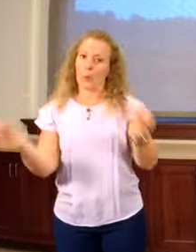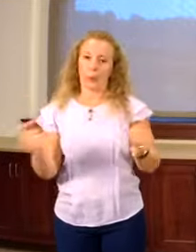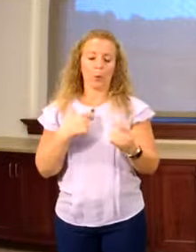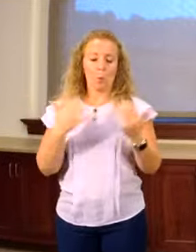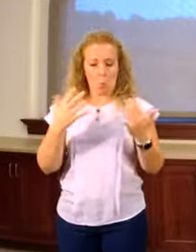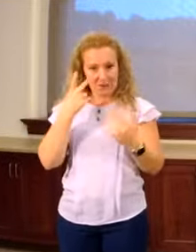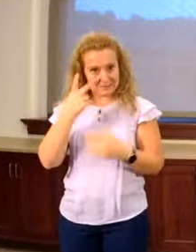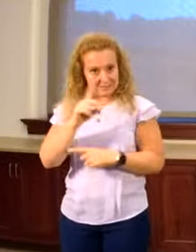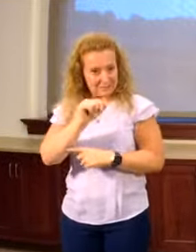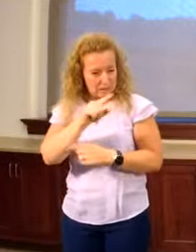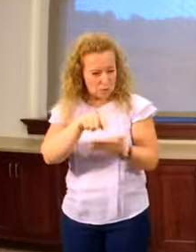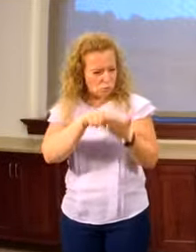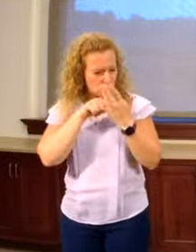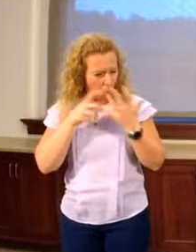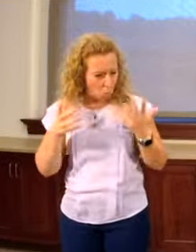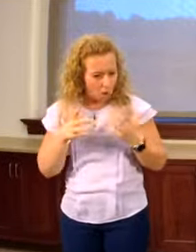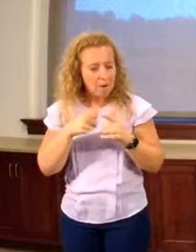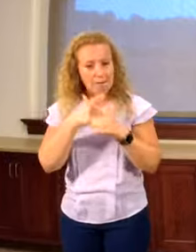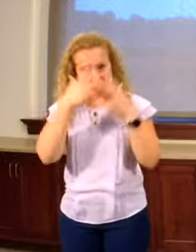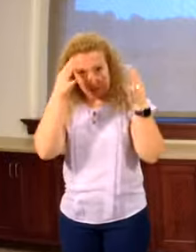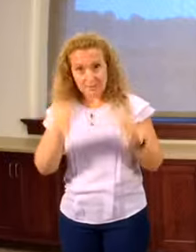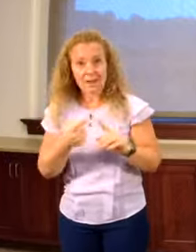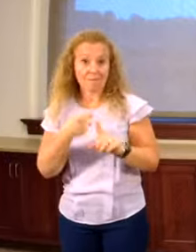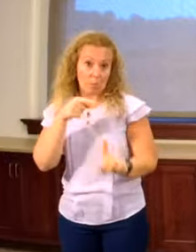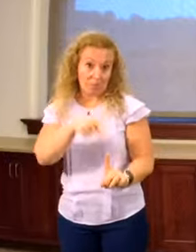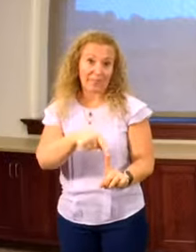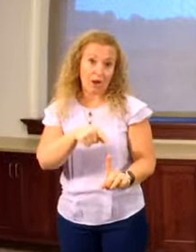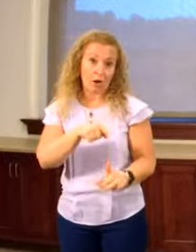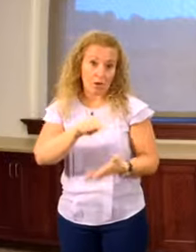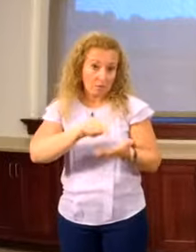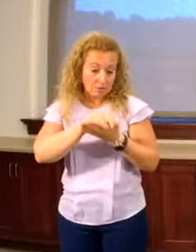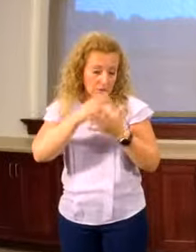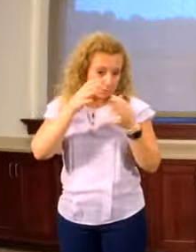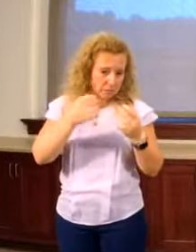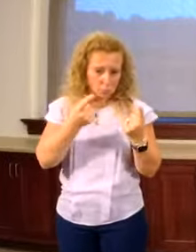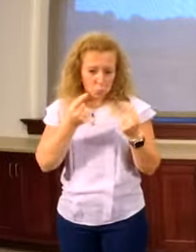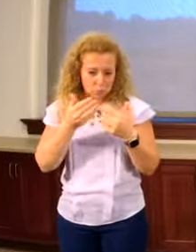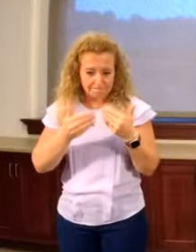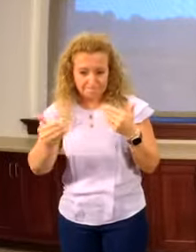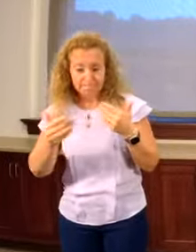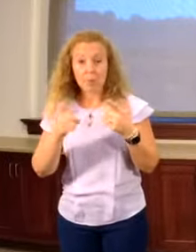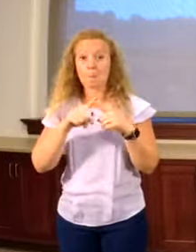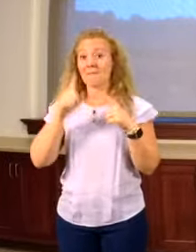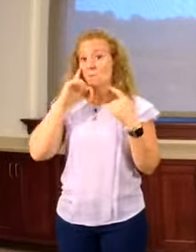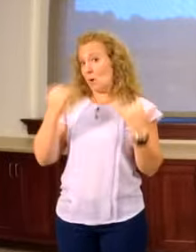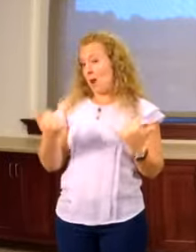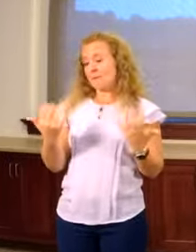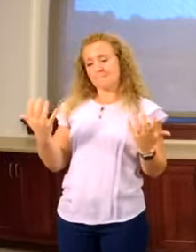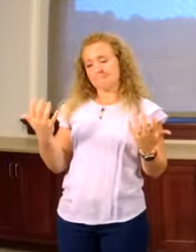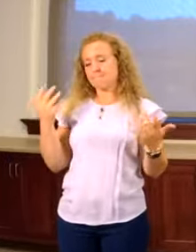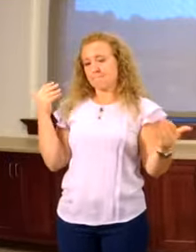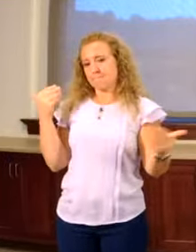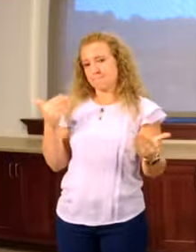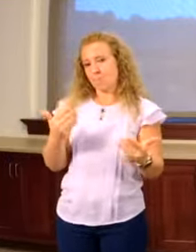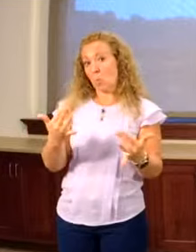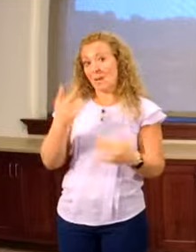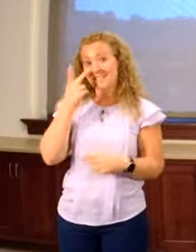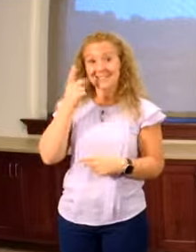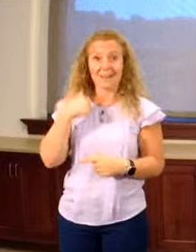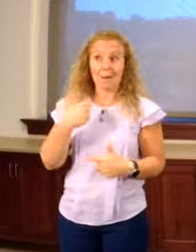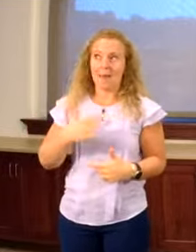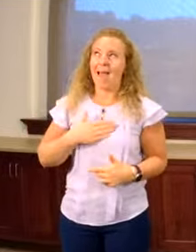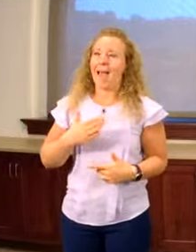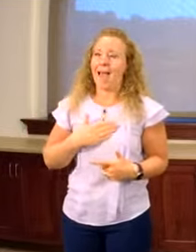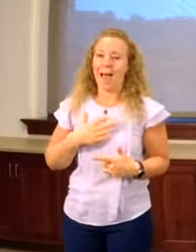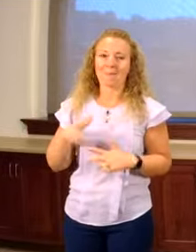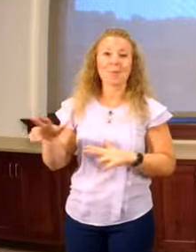and see what the data show us, and decide at the time if we need to do anything. But at this point, we'll wait and see. And I'm happily walking around the